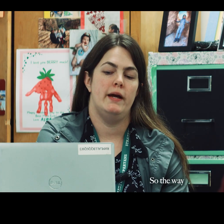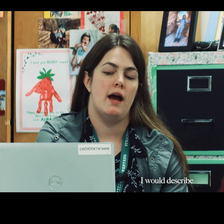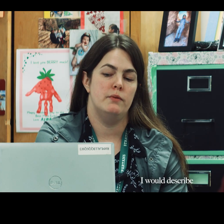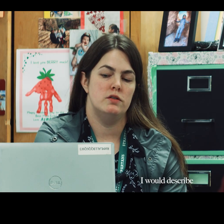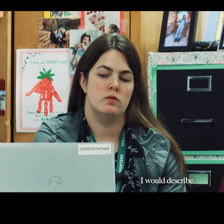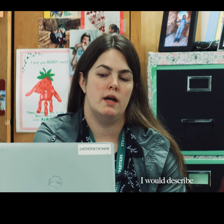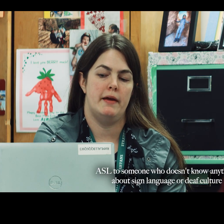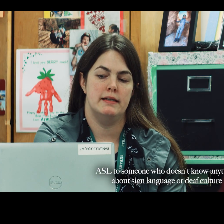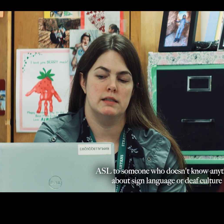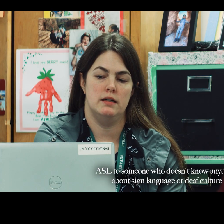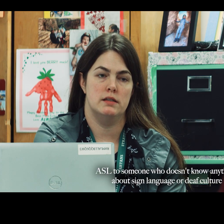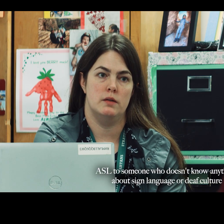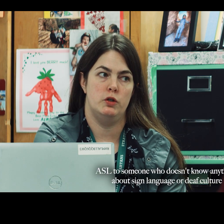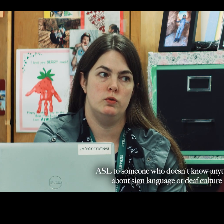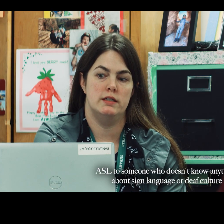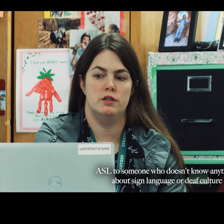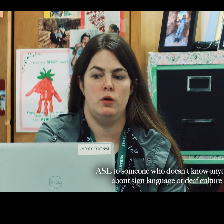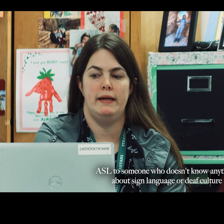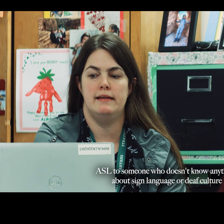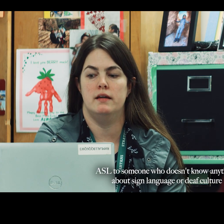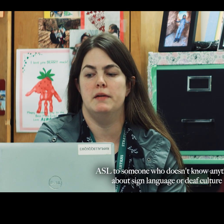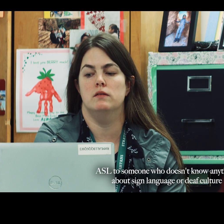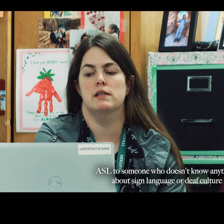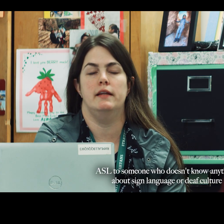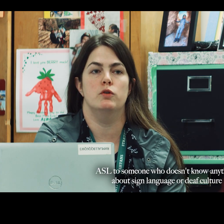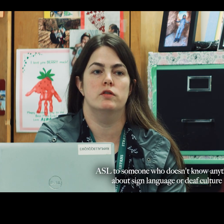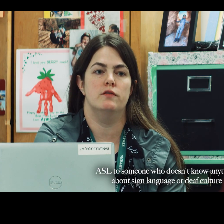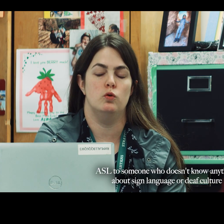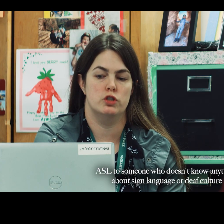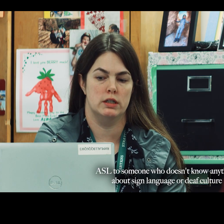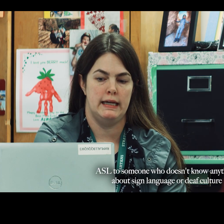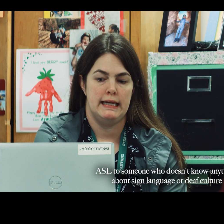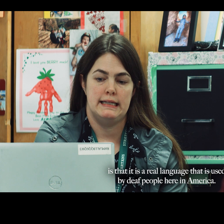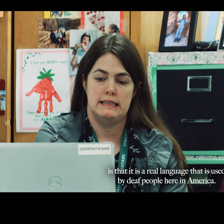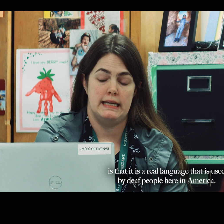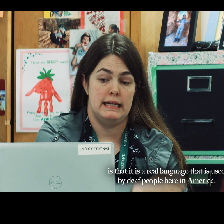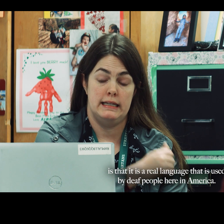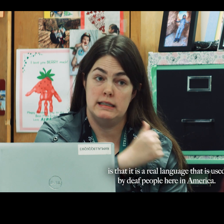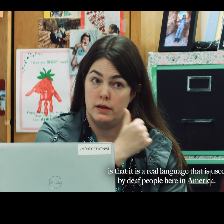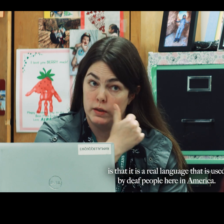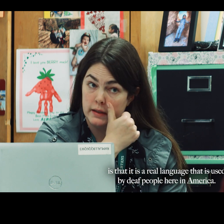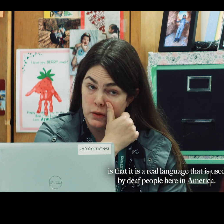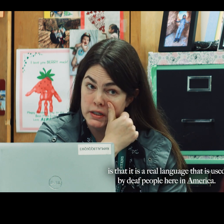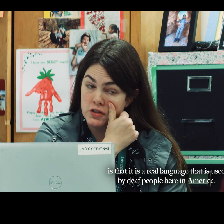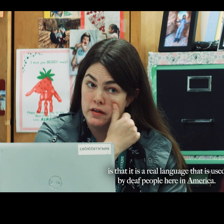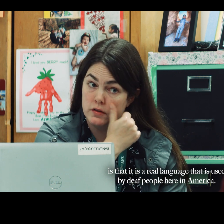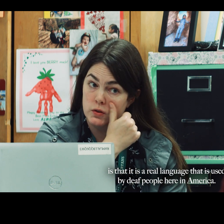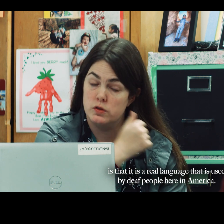The way I would describe ASL to someone who doesn't know anything about sign language or deaf culture is that it is a real language that is used